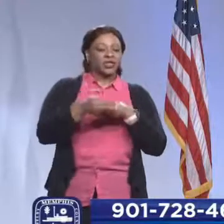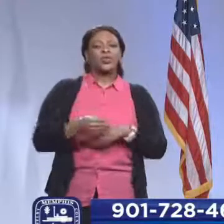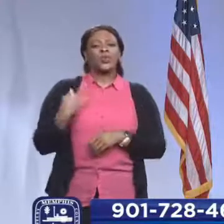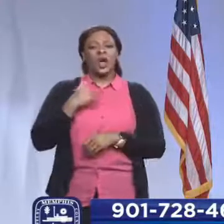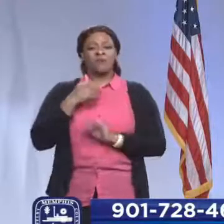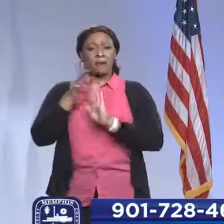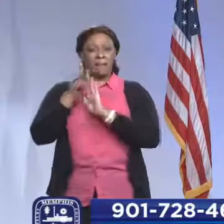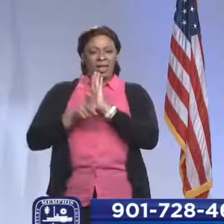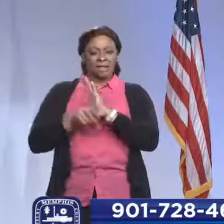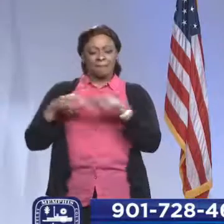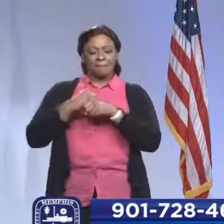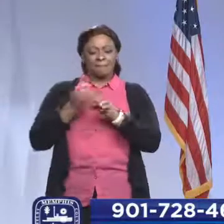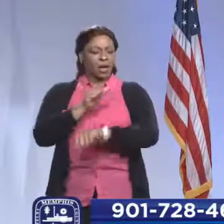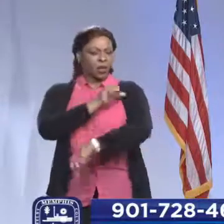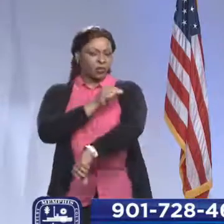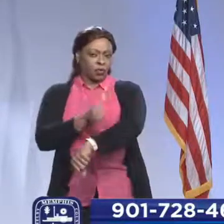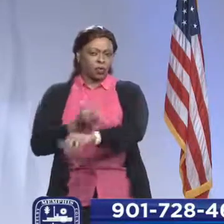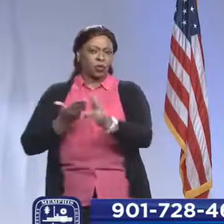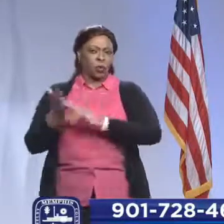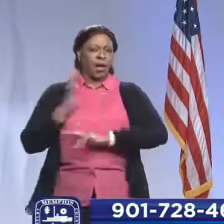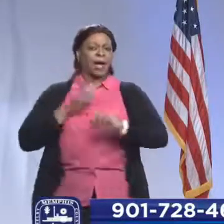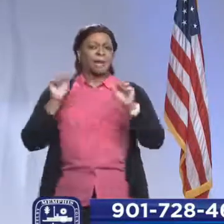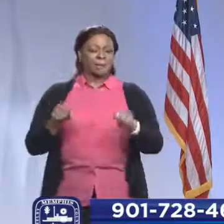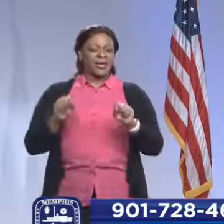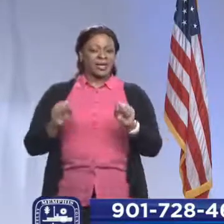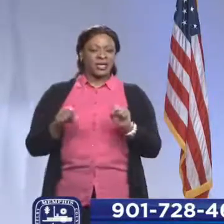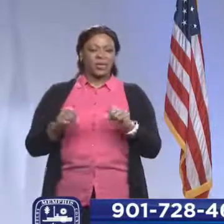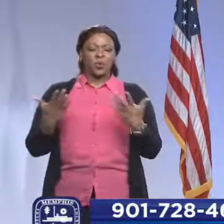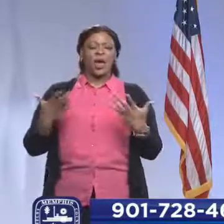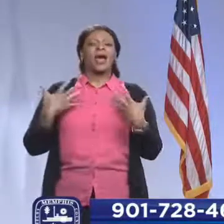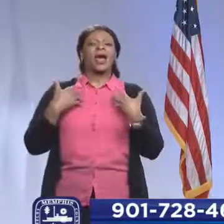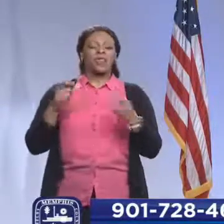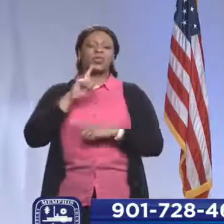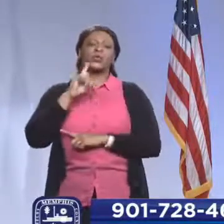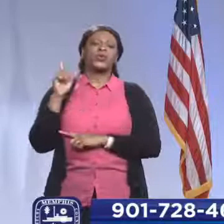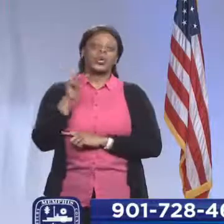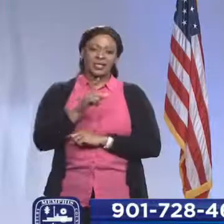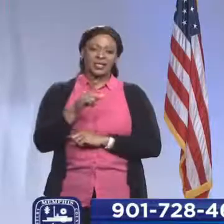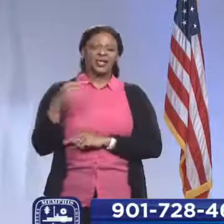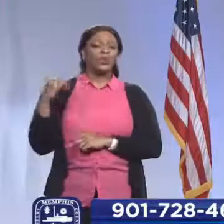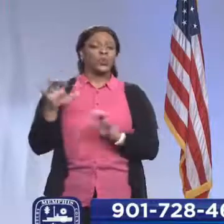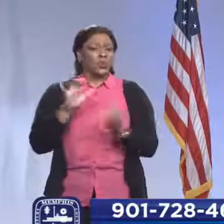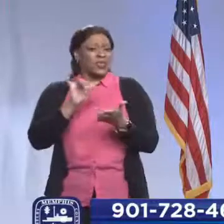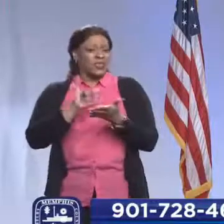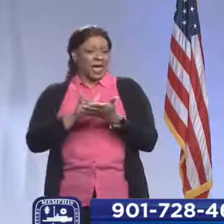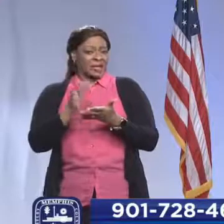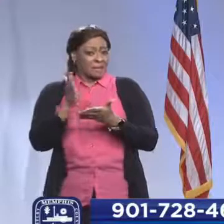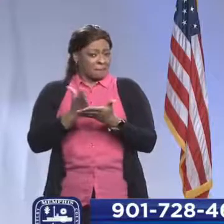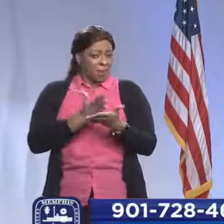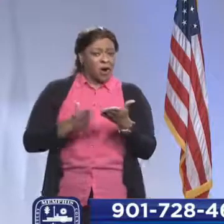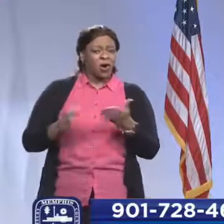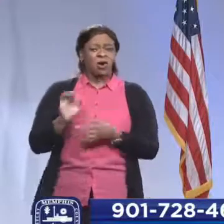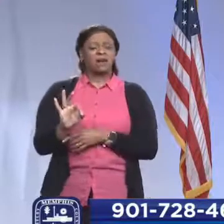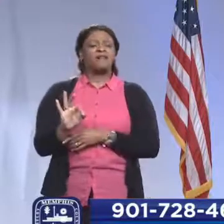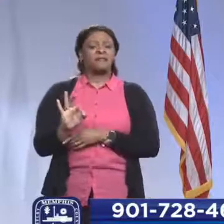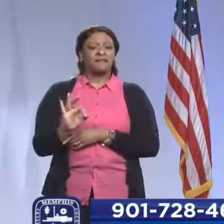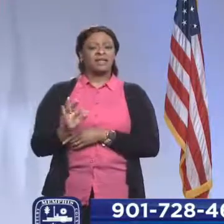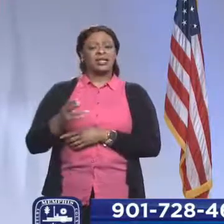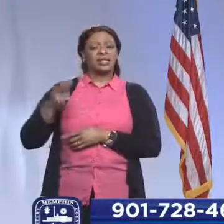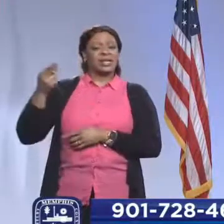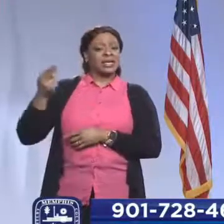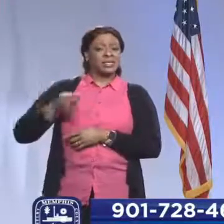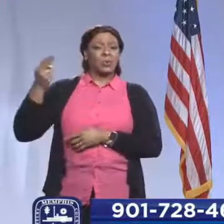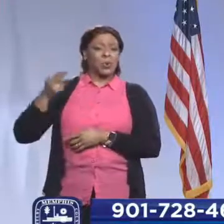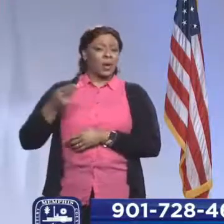a policy-making authority through our ability to do health directives. We do that as part of historic